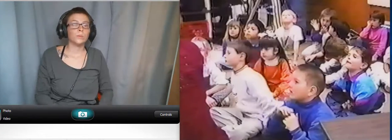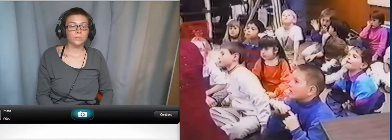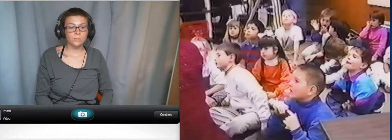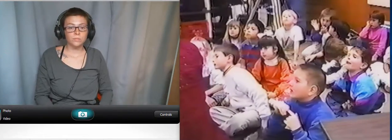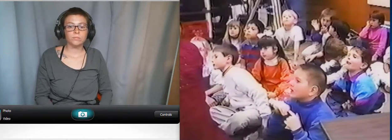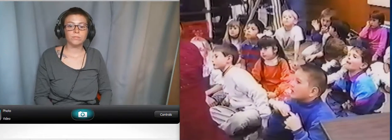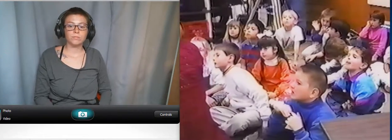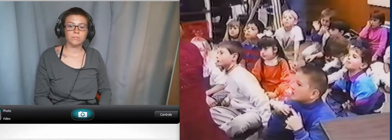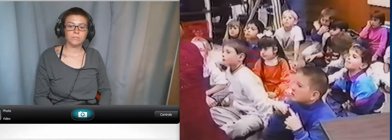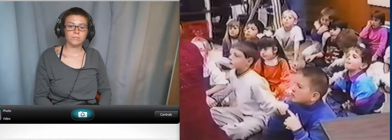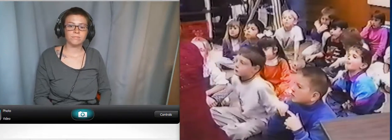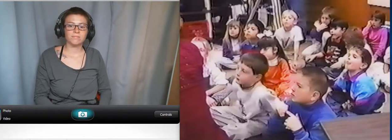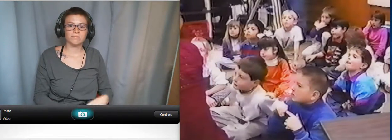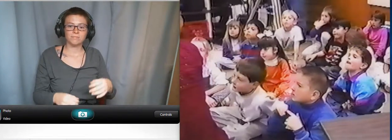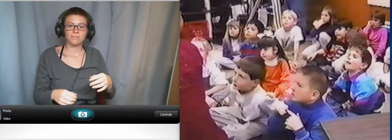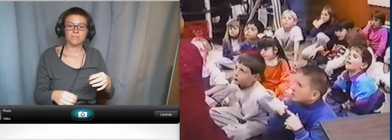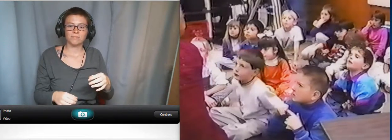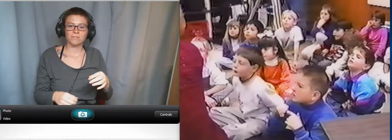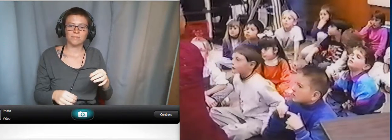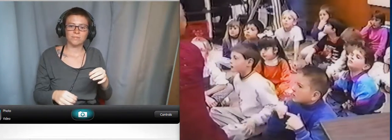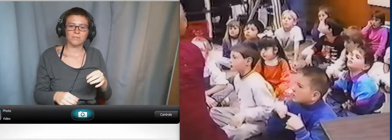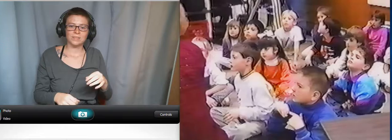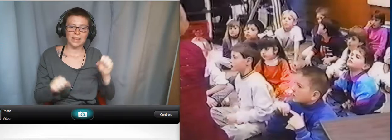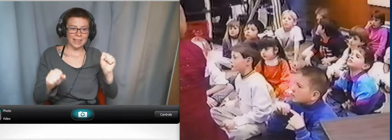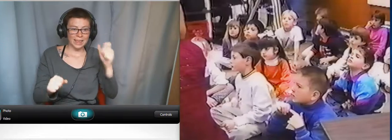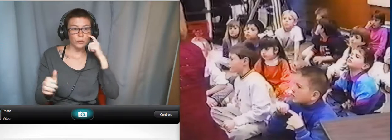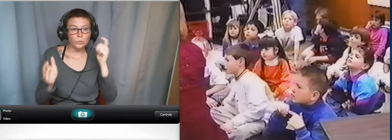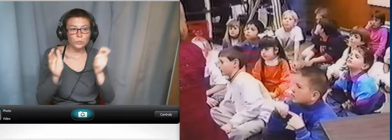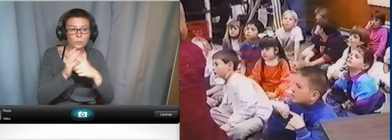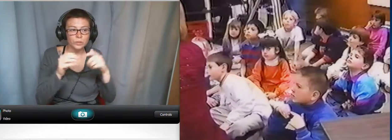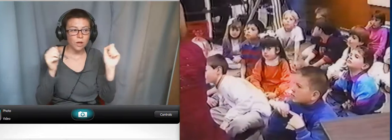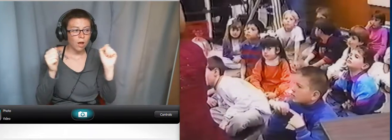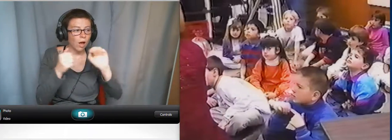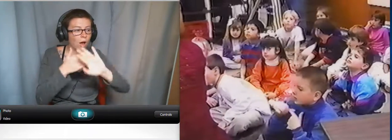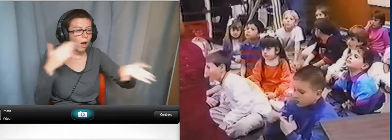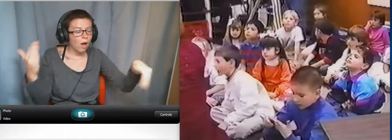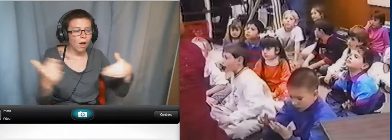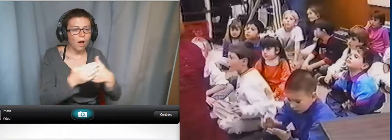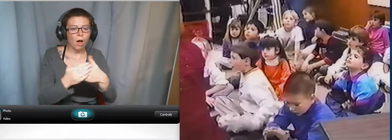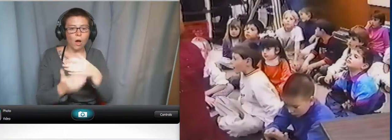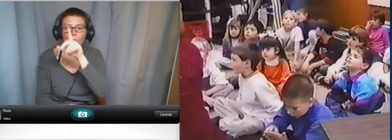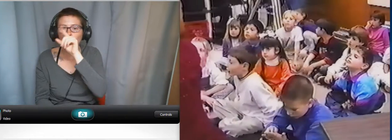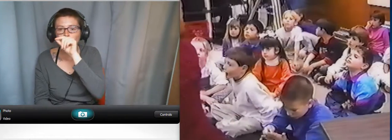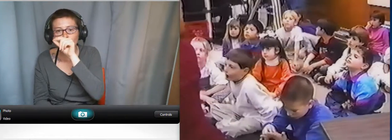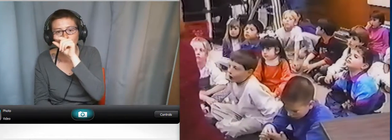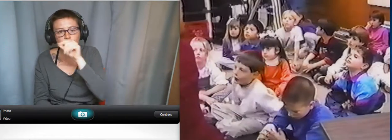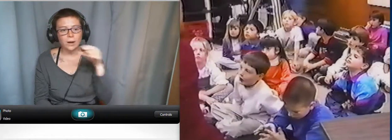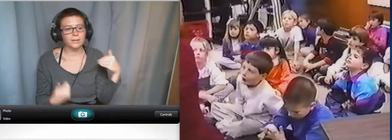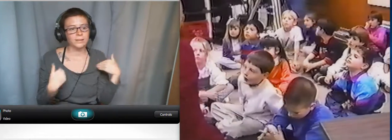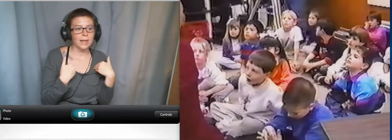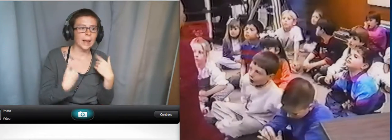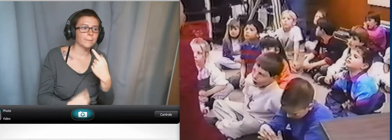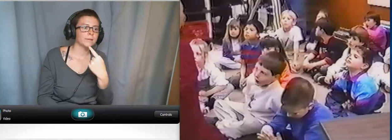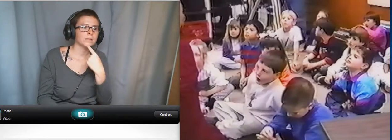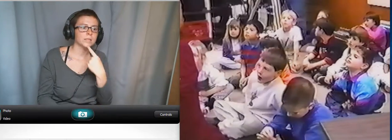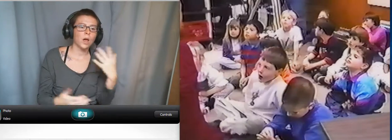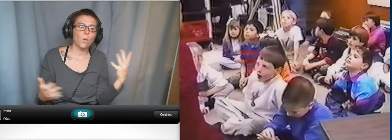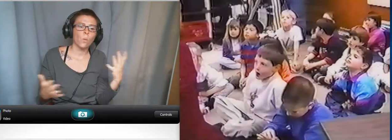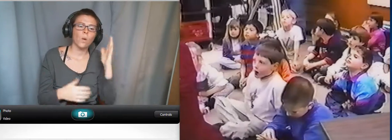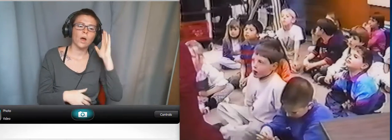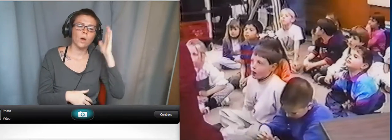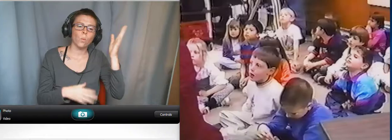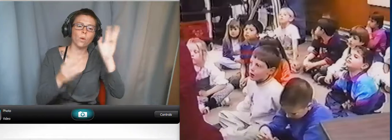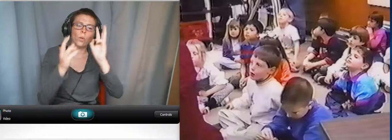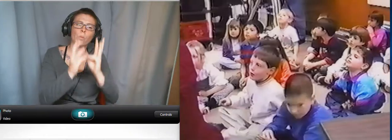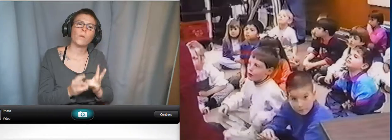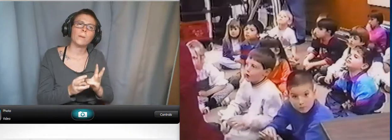you can hear all the birds and the animals say, what will the weather be like today?